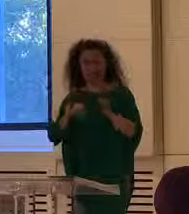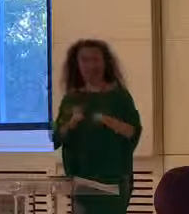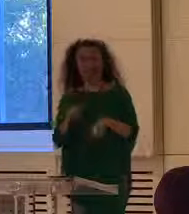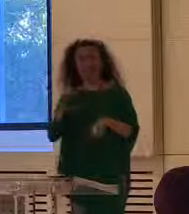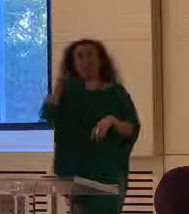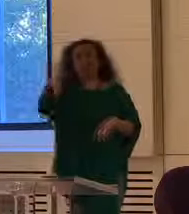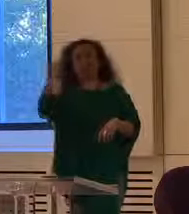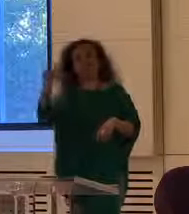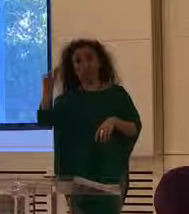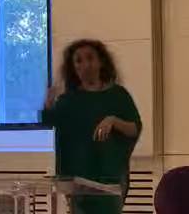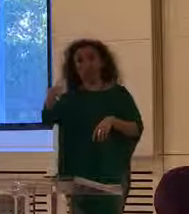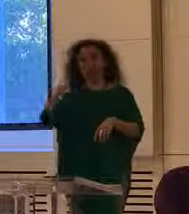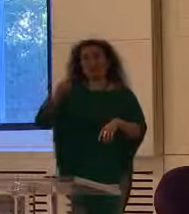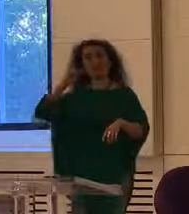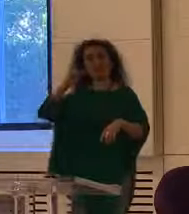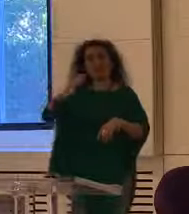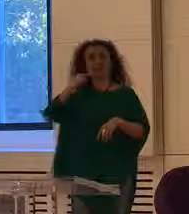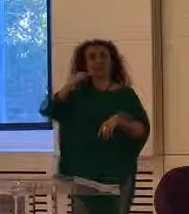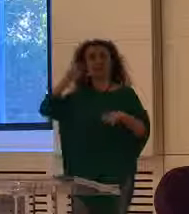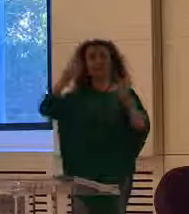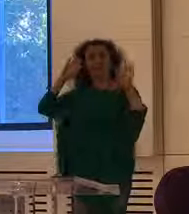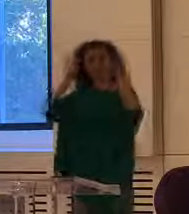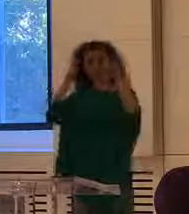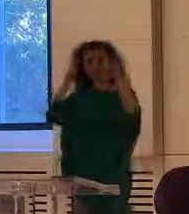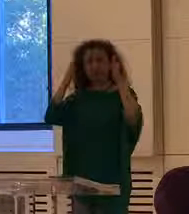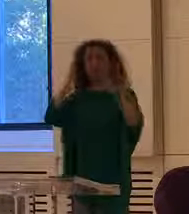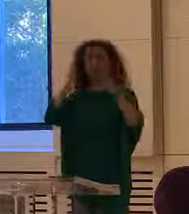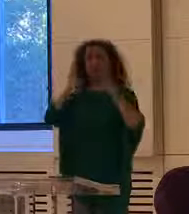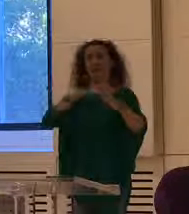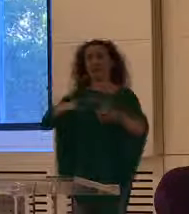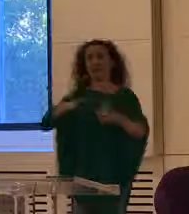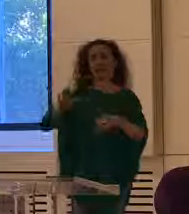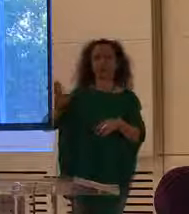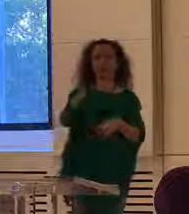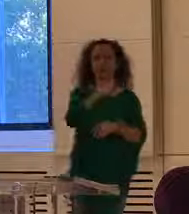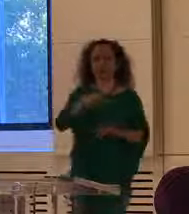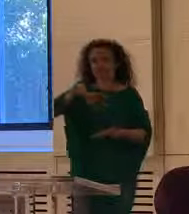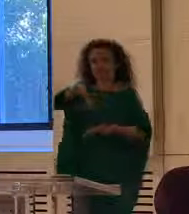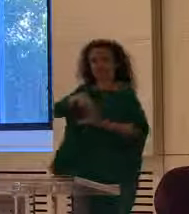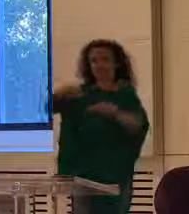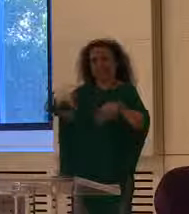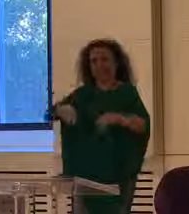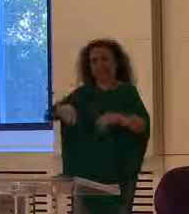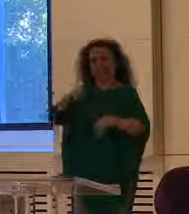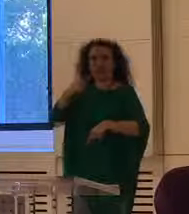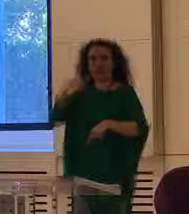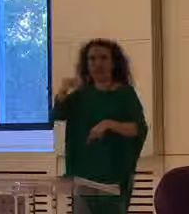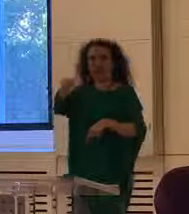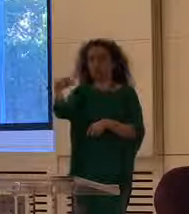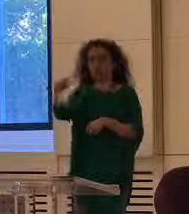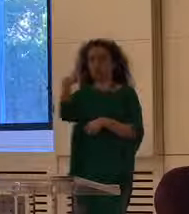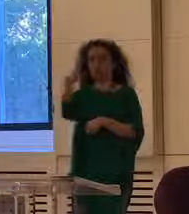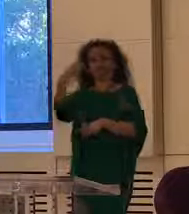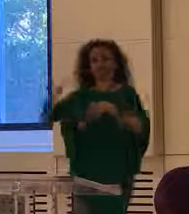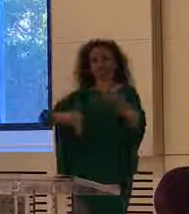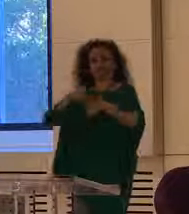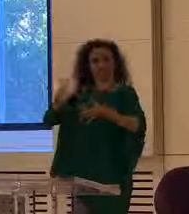This so that our friend James Clark, who is deaf, blind, will be able to follow